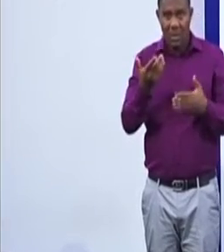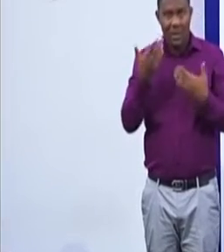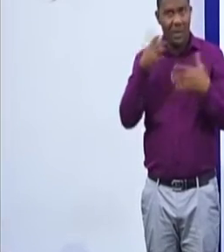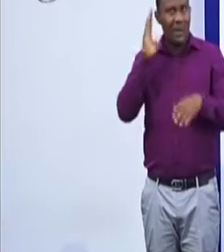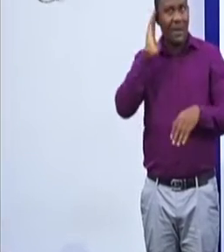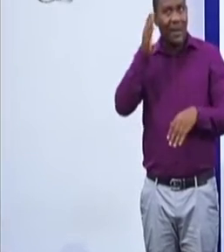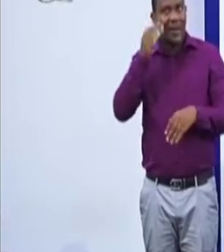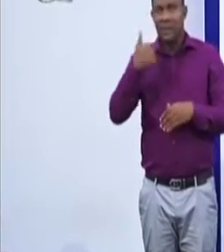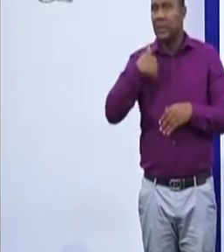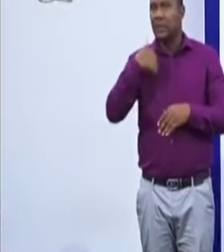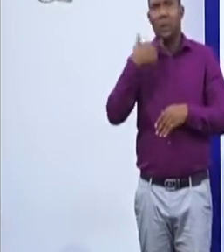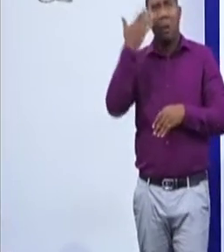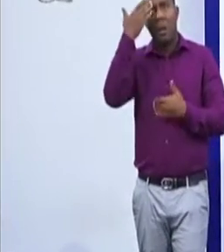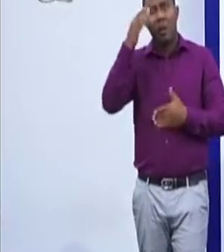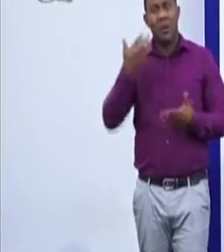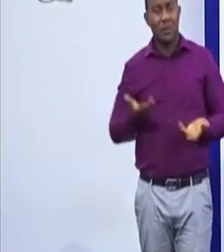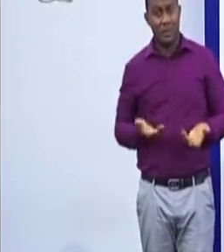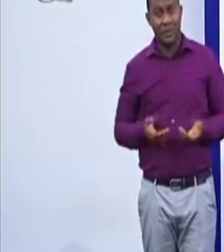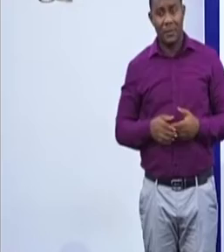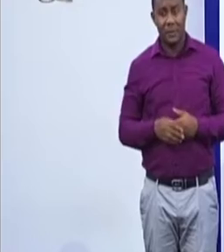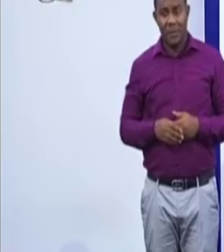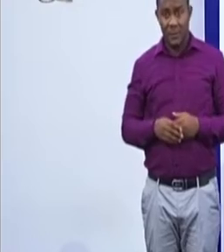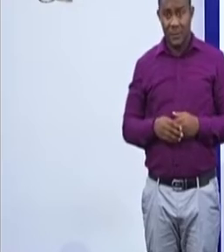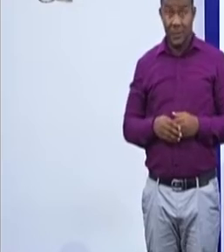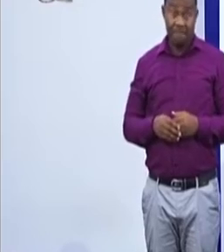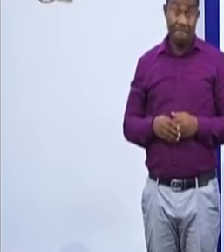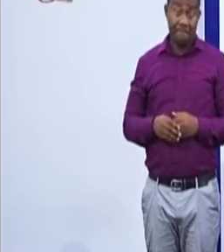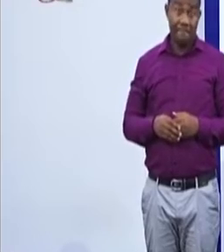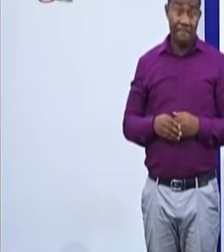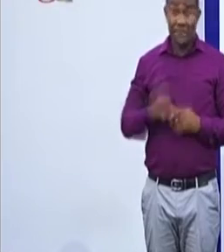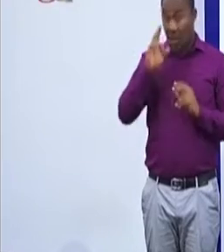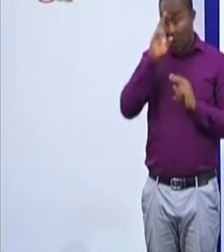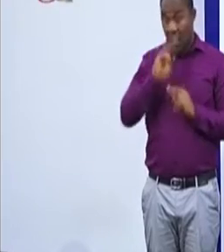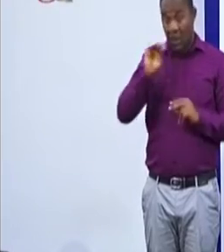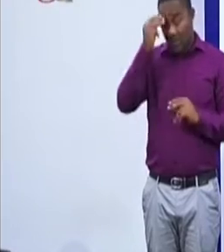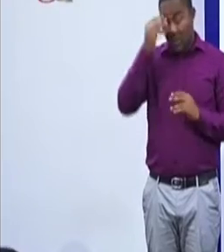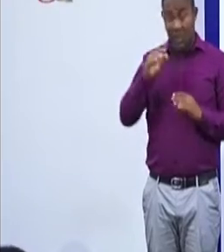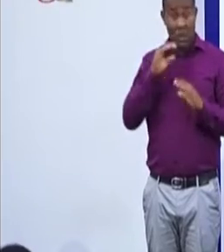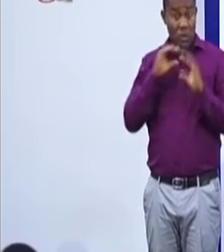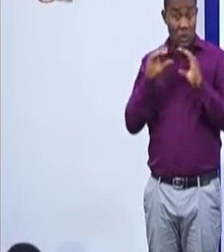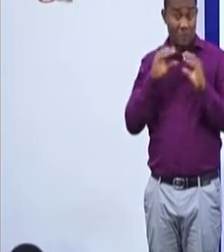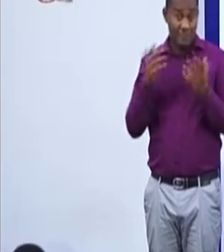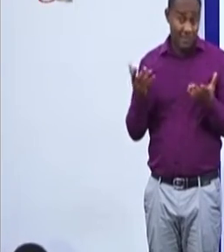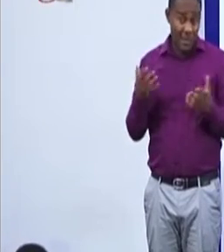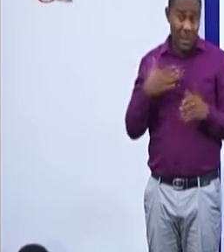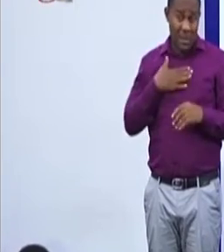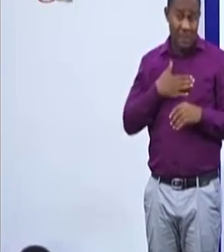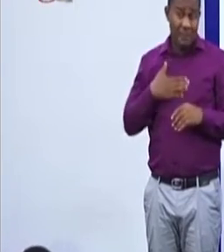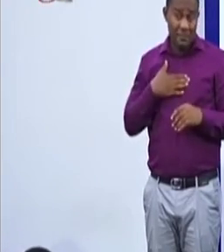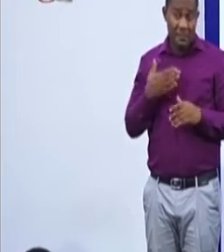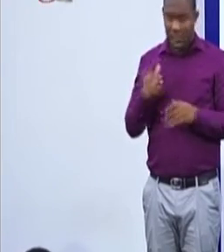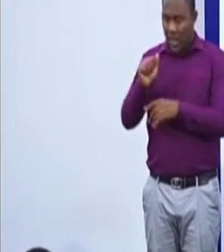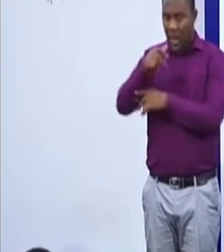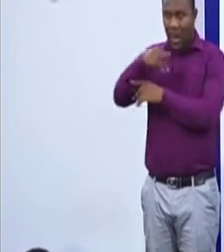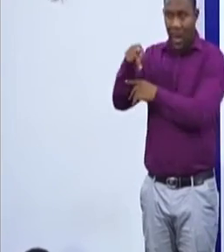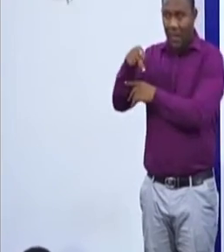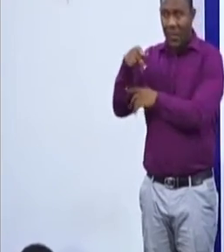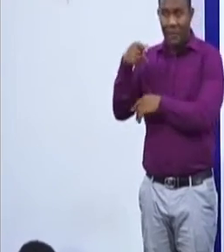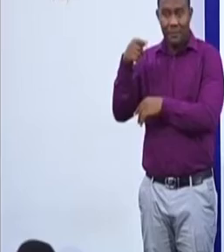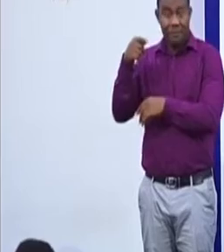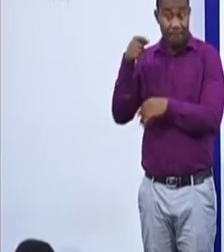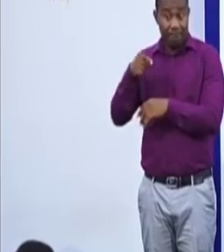to a bit of these later. Honorable Minister for Communication, since we are talking about communication, please join us and tell us about the COVID-19 app, after